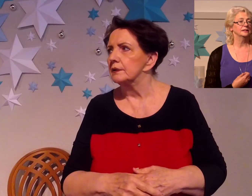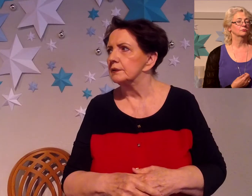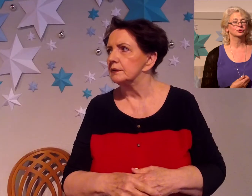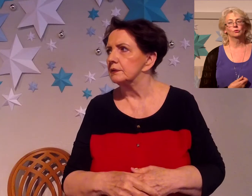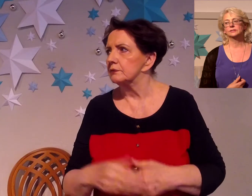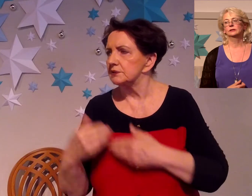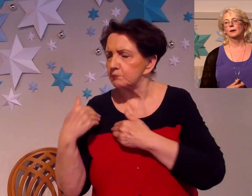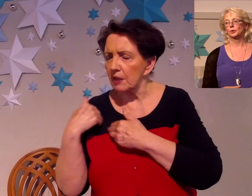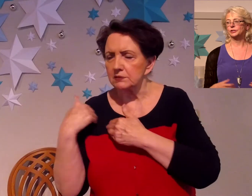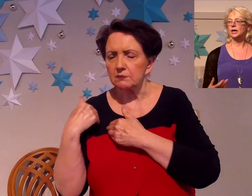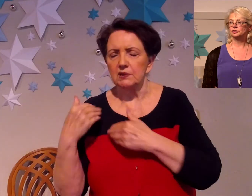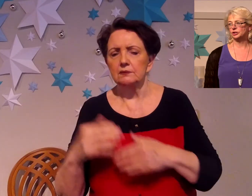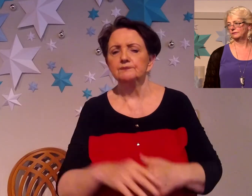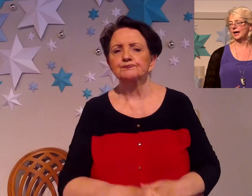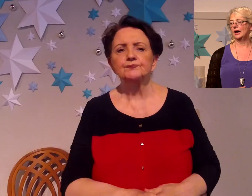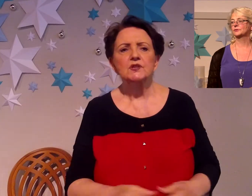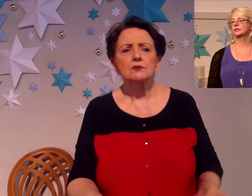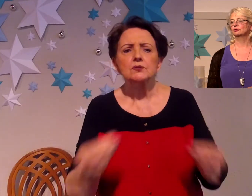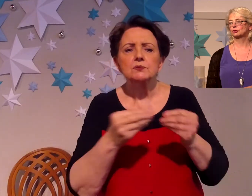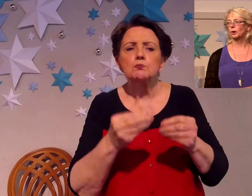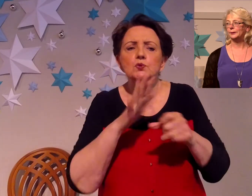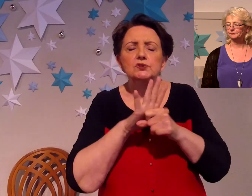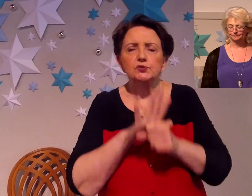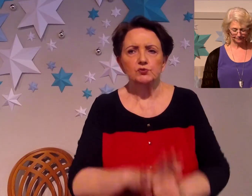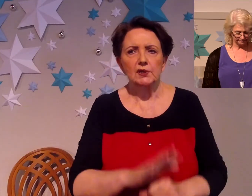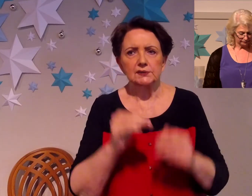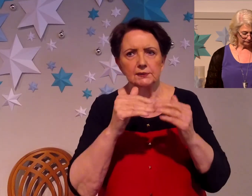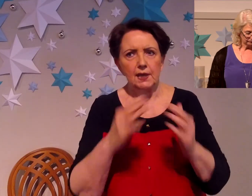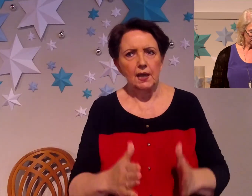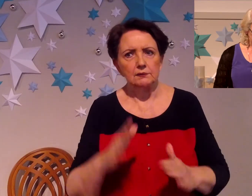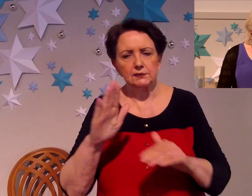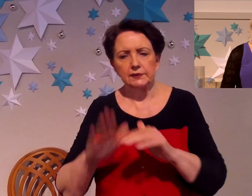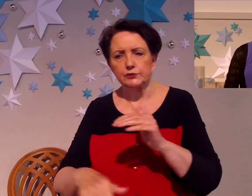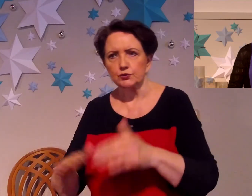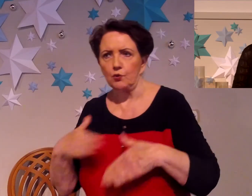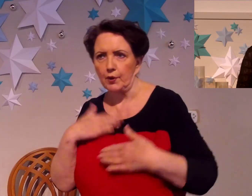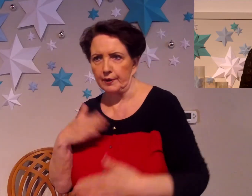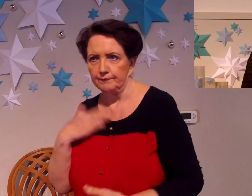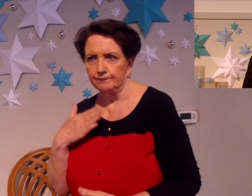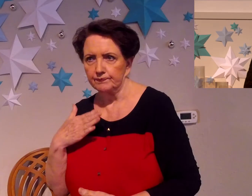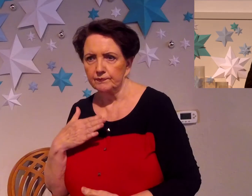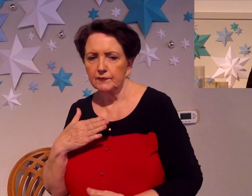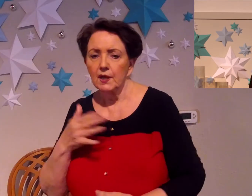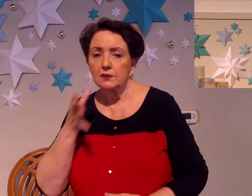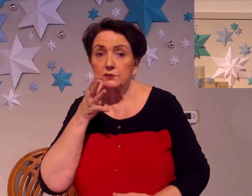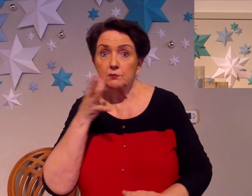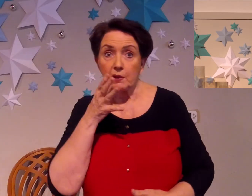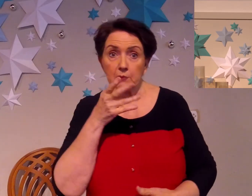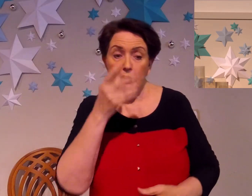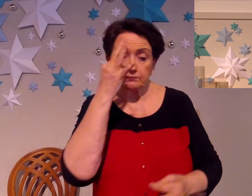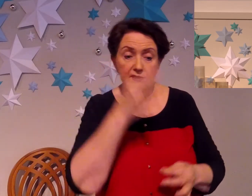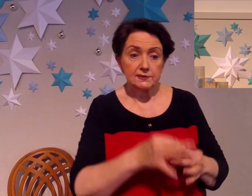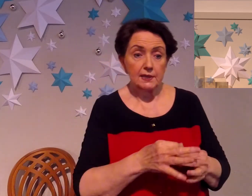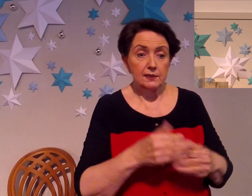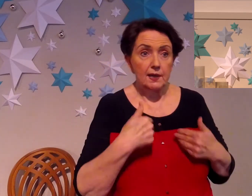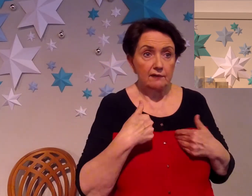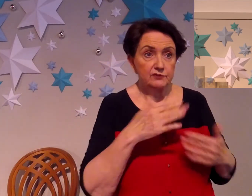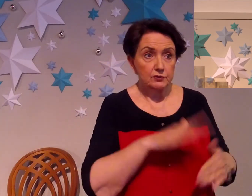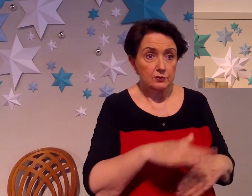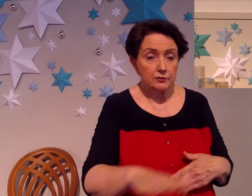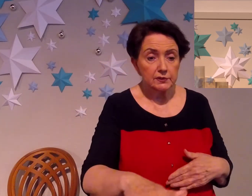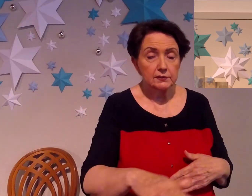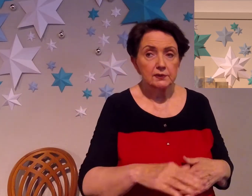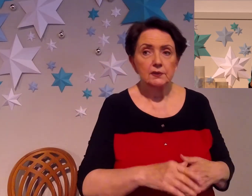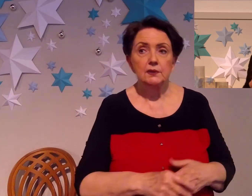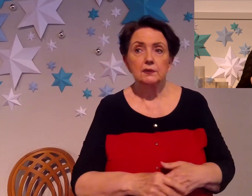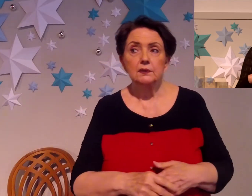stories, is that there was always a lot more tension in the house than joy. And so my mother, when she decided to have children and